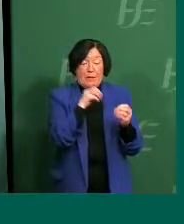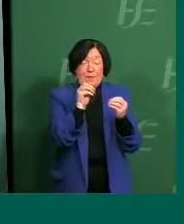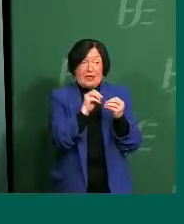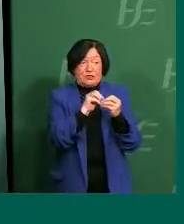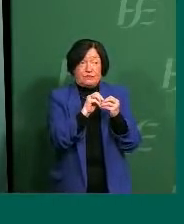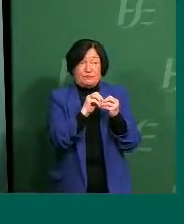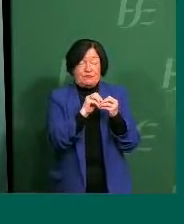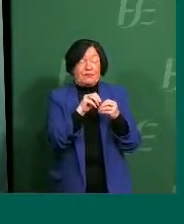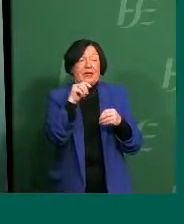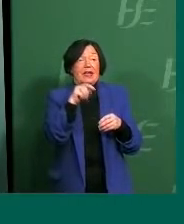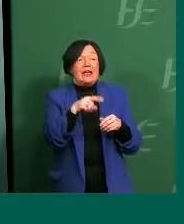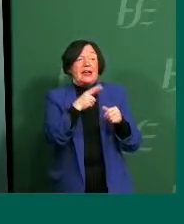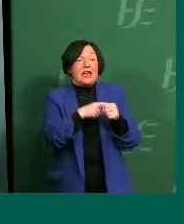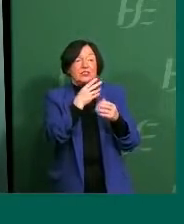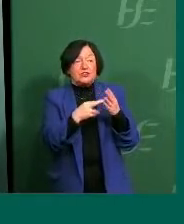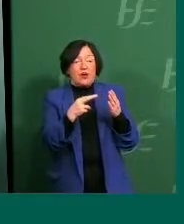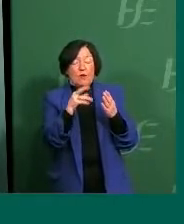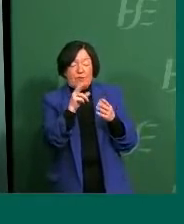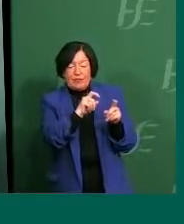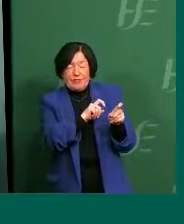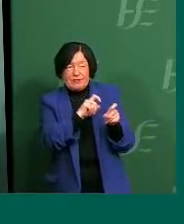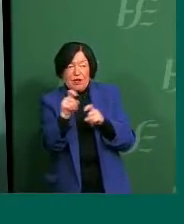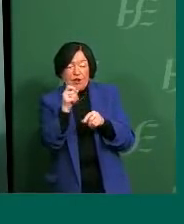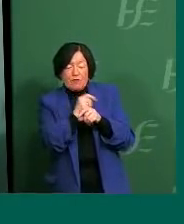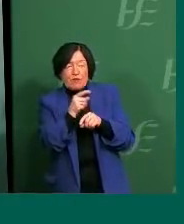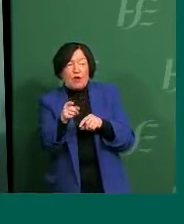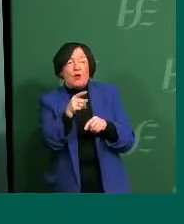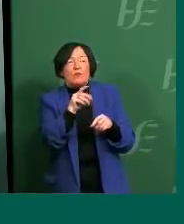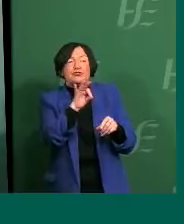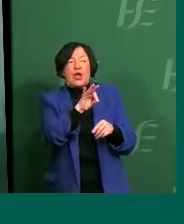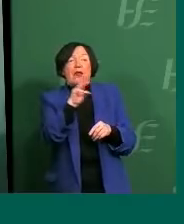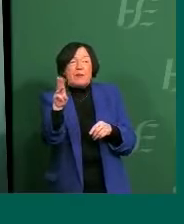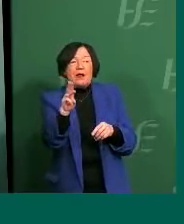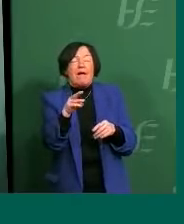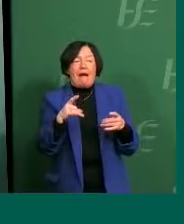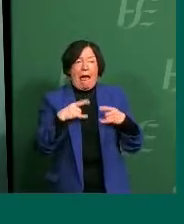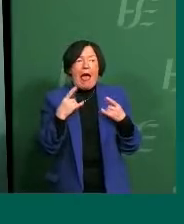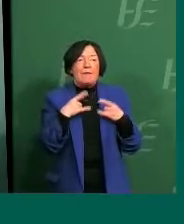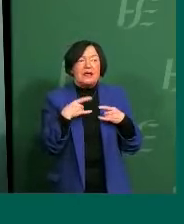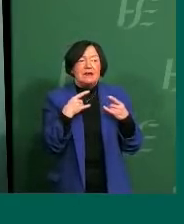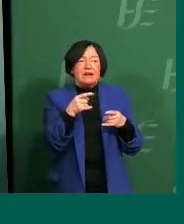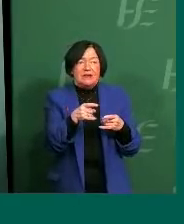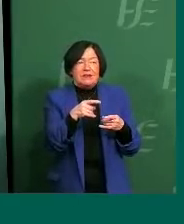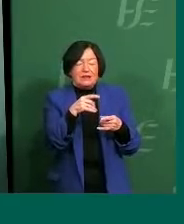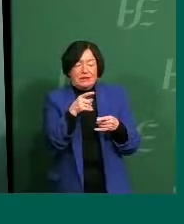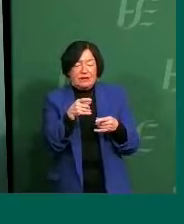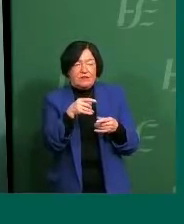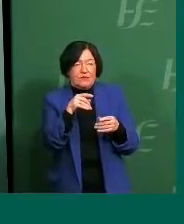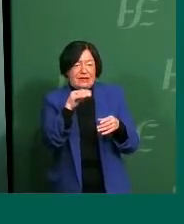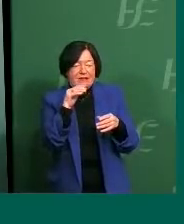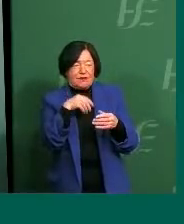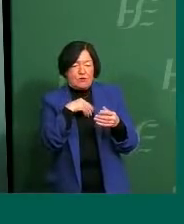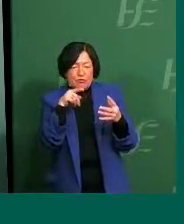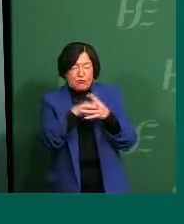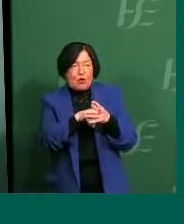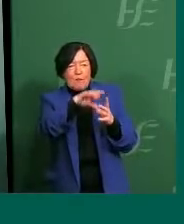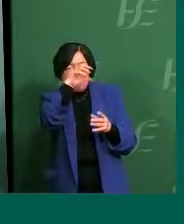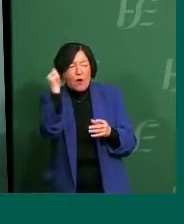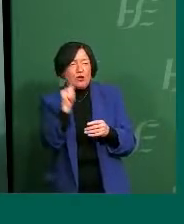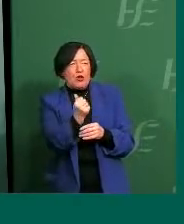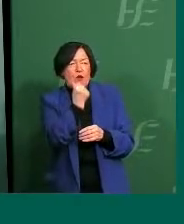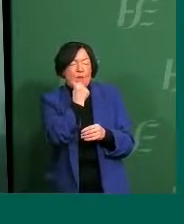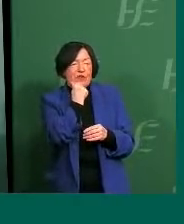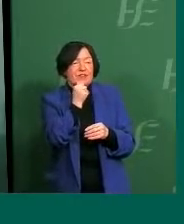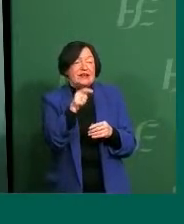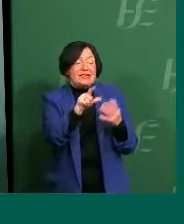a moment. And again, some records still flowing through there, but general practice are happy that they're hitting through the vast majority of those. 70